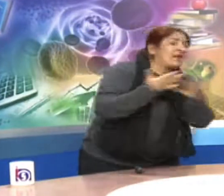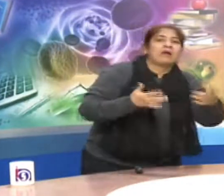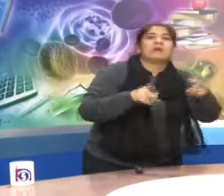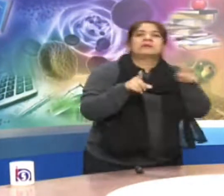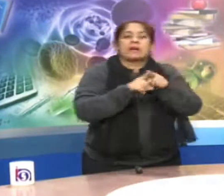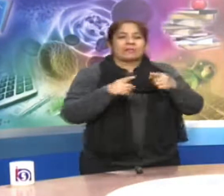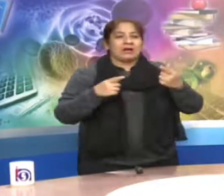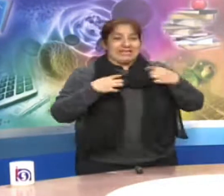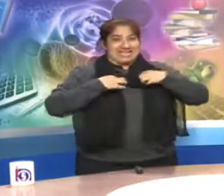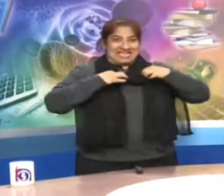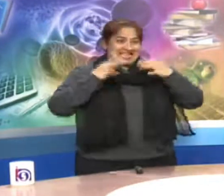any product.